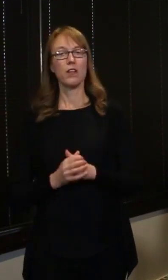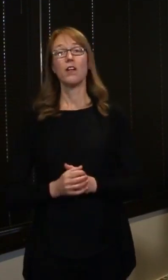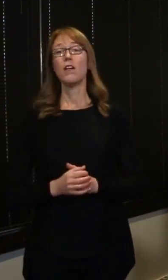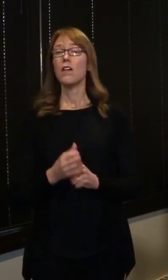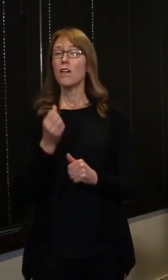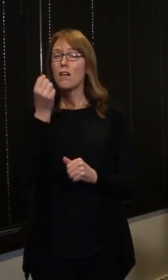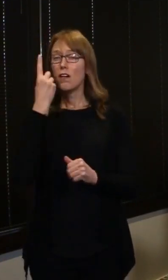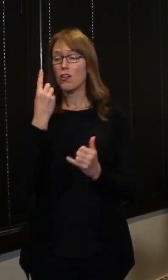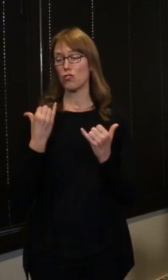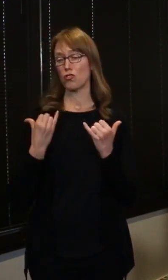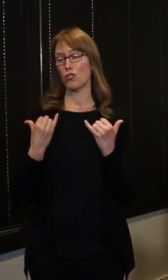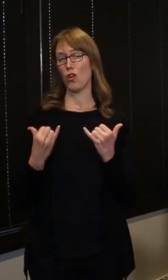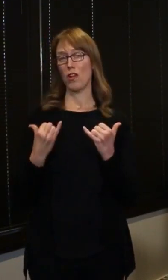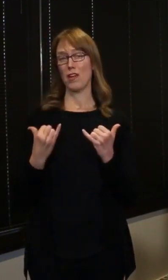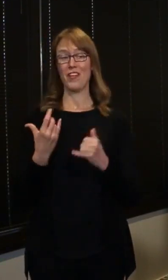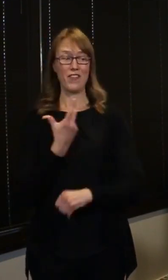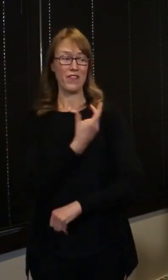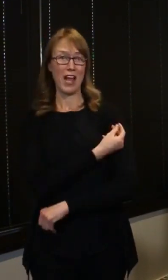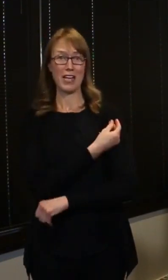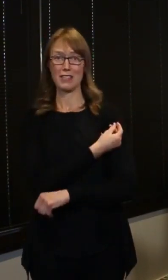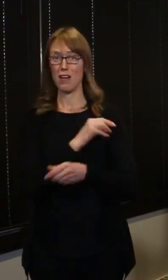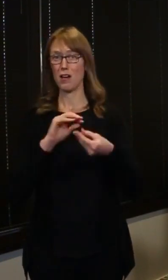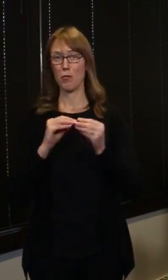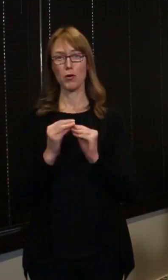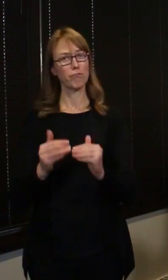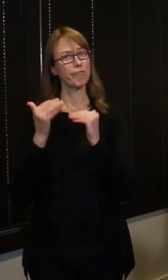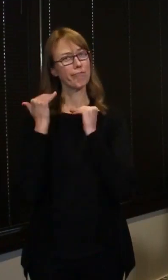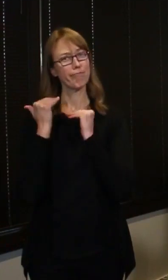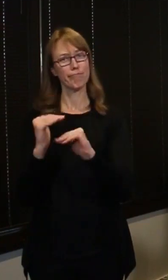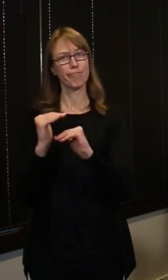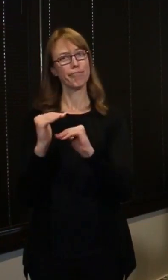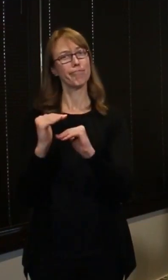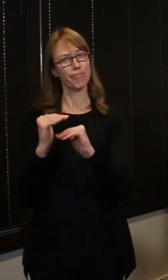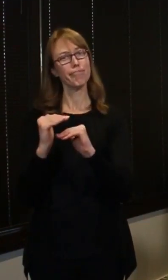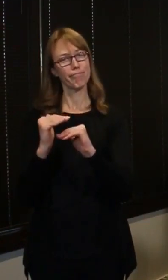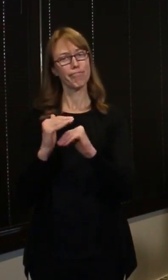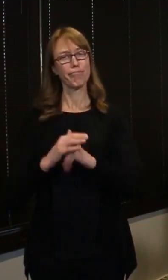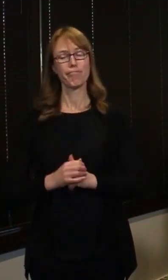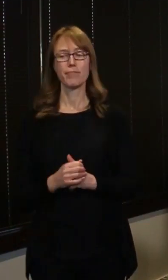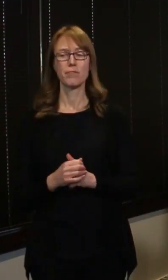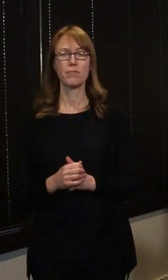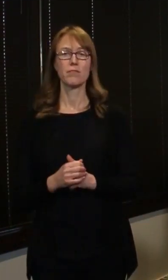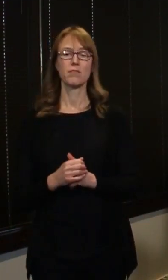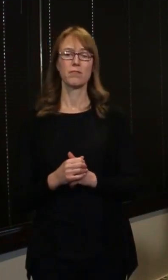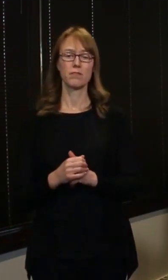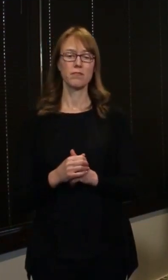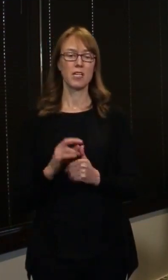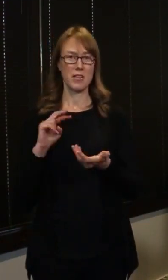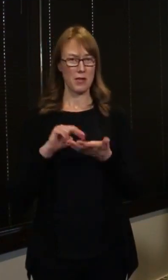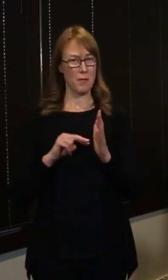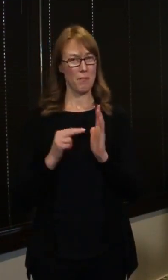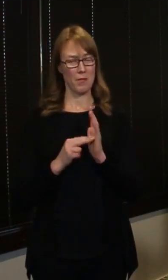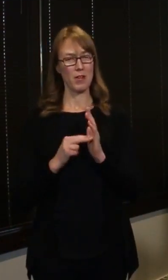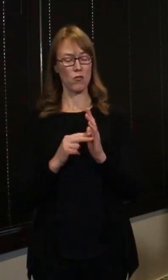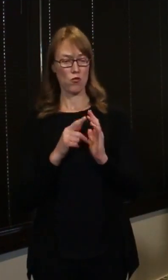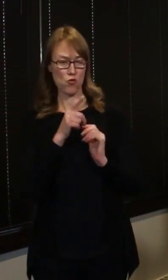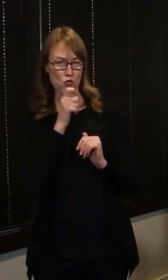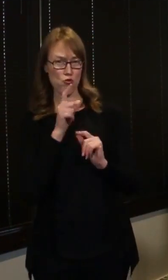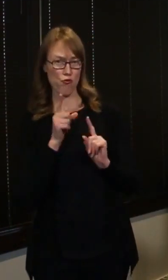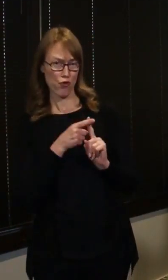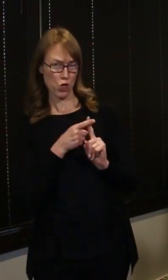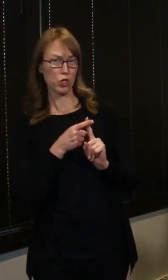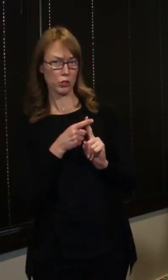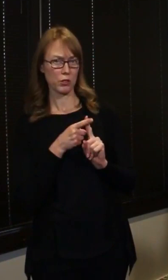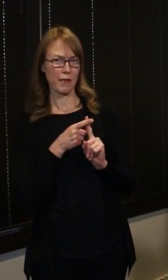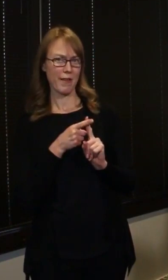still have to prioritize to those that are most at risk for poor outcomes from being infected.